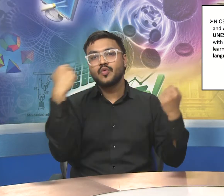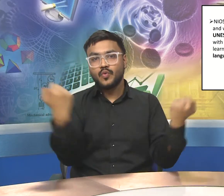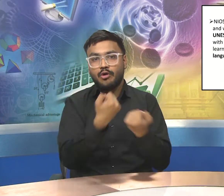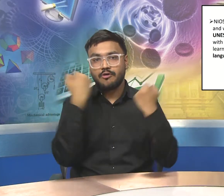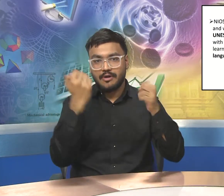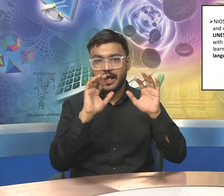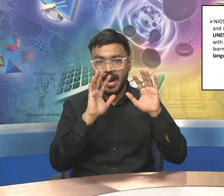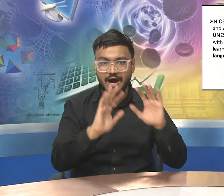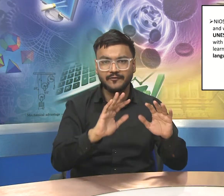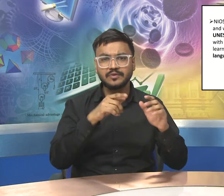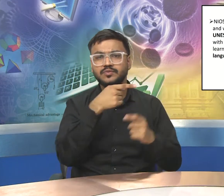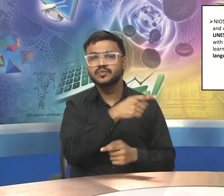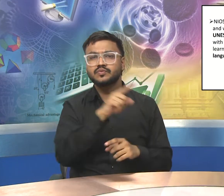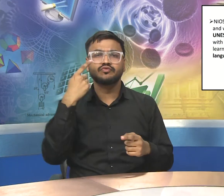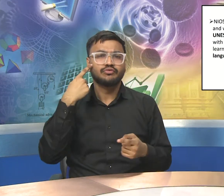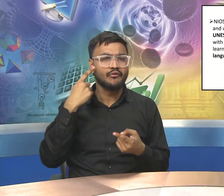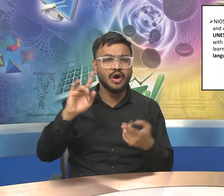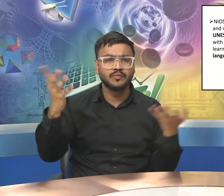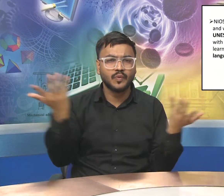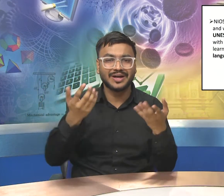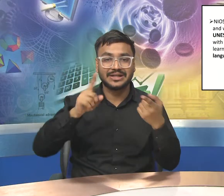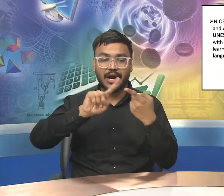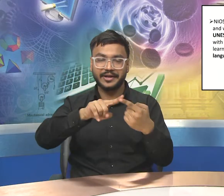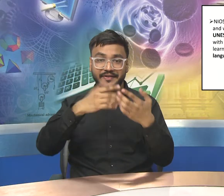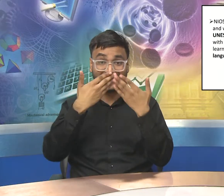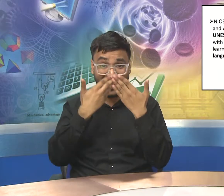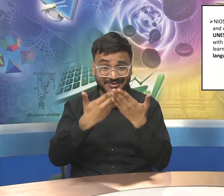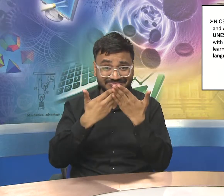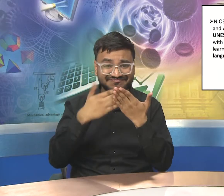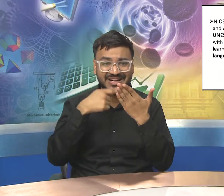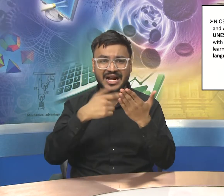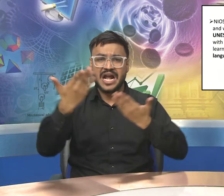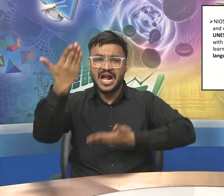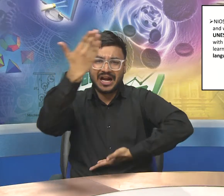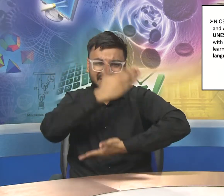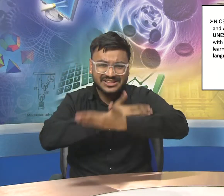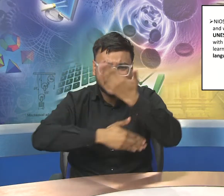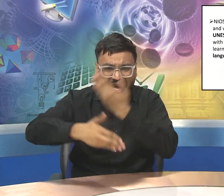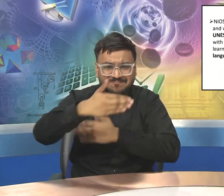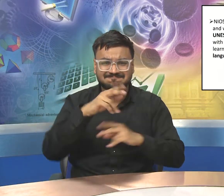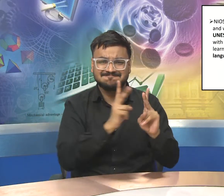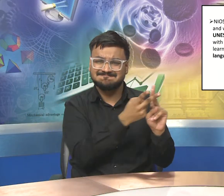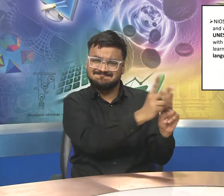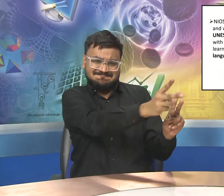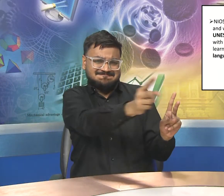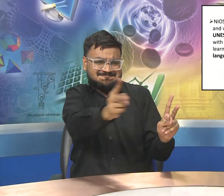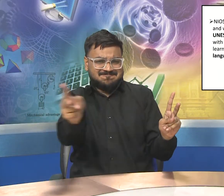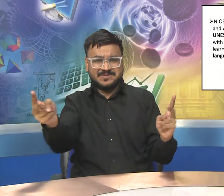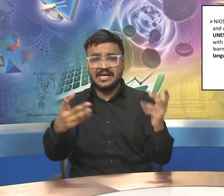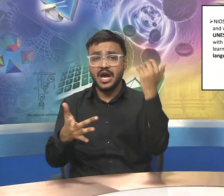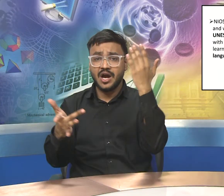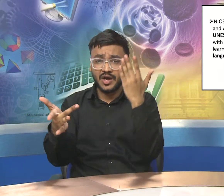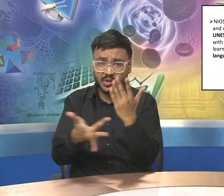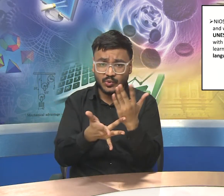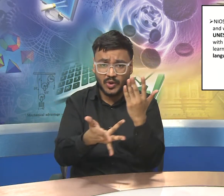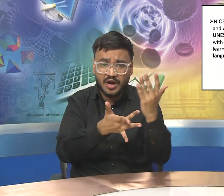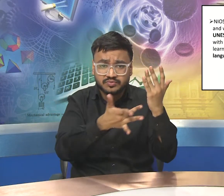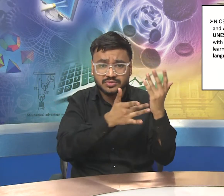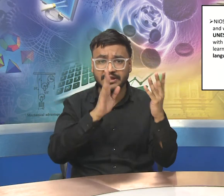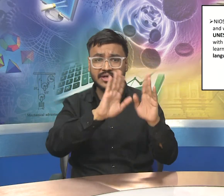for its program on enabling education of persons with disabilities through